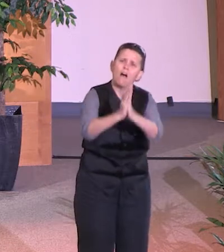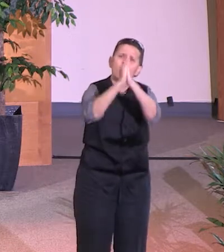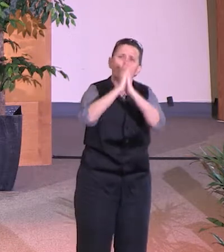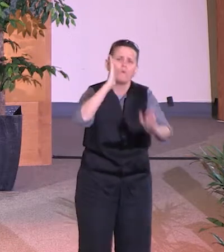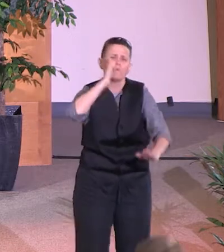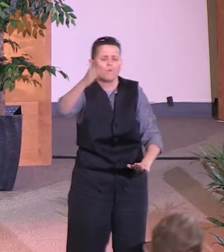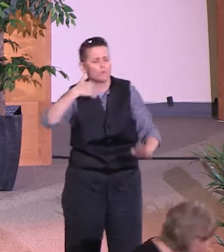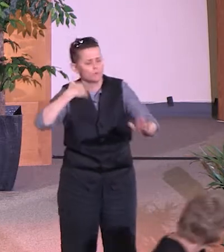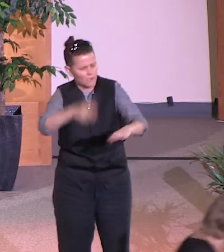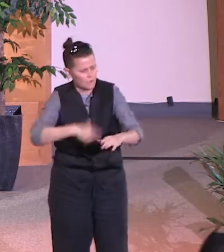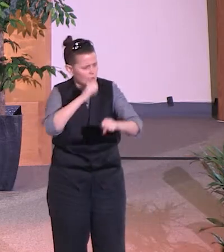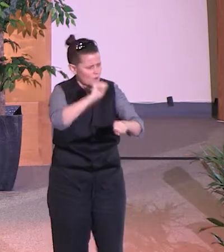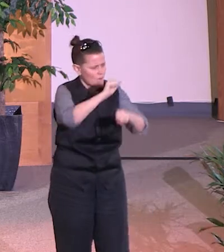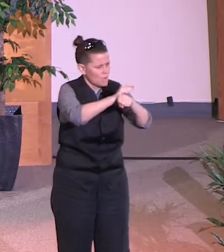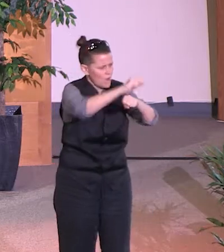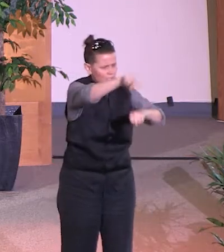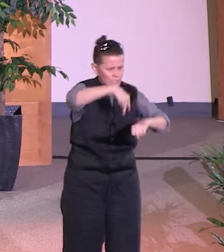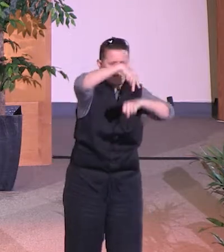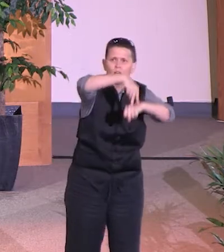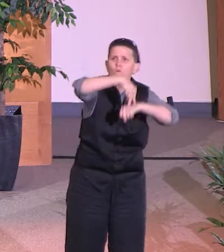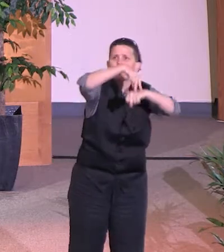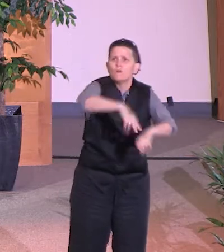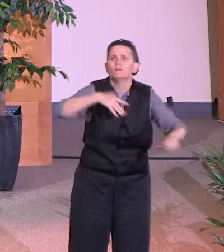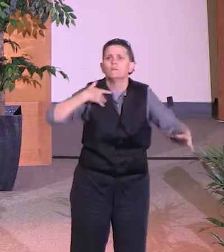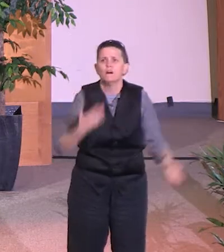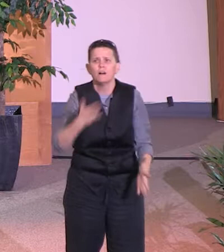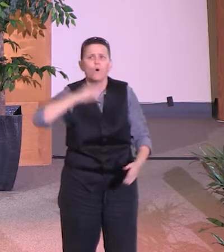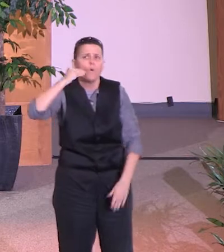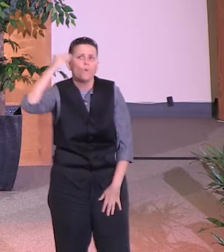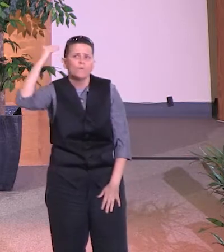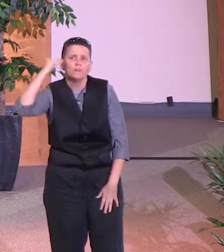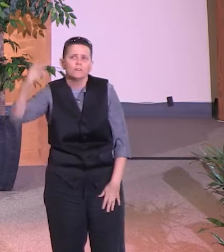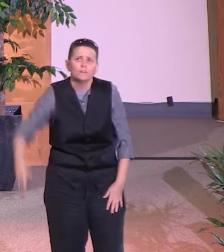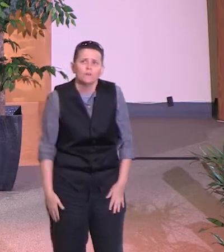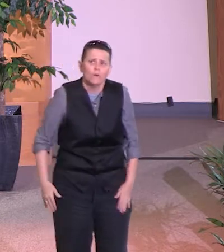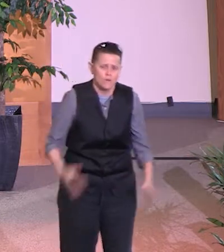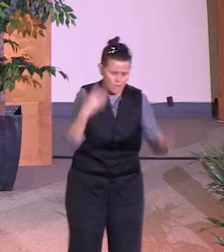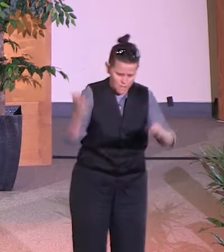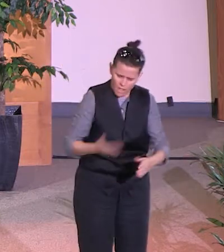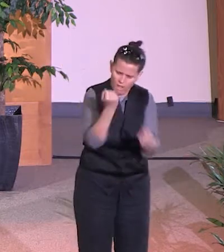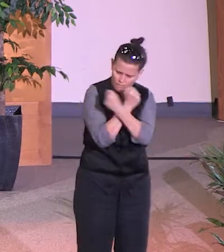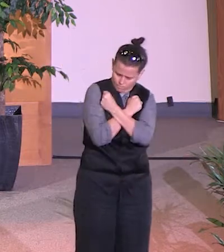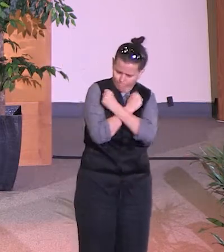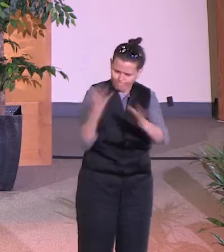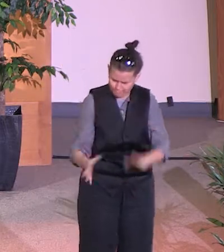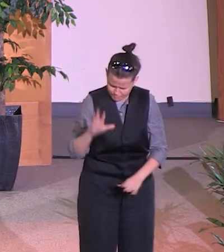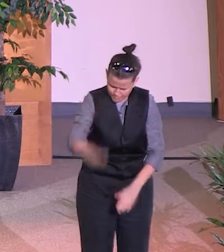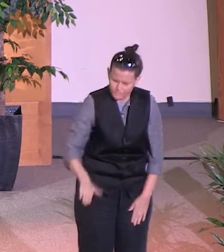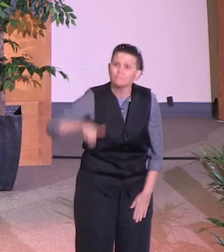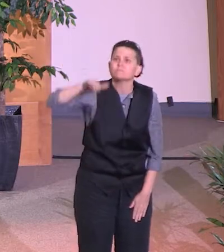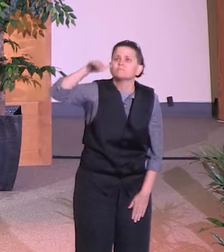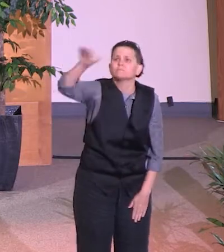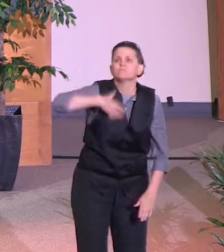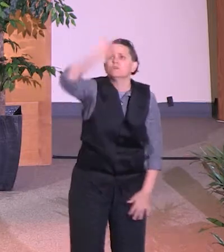might. Yes, Lord. Yes, I Stand on the will. rock. It's gonna be my home. I'm gonna grow in love, I'm gonna grow